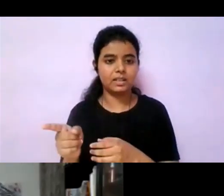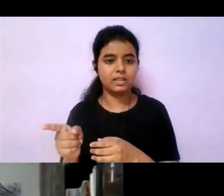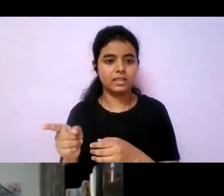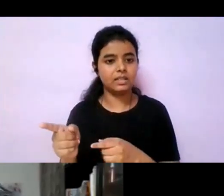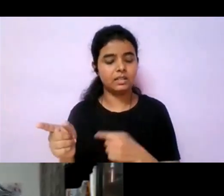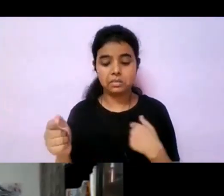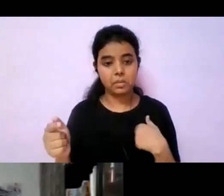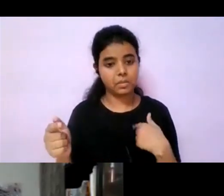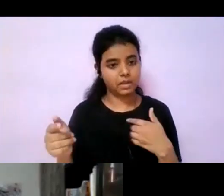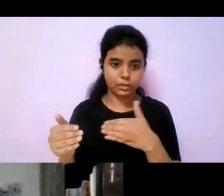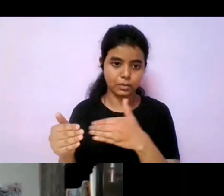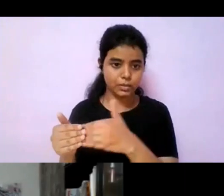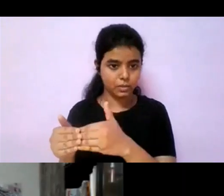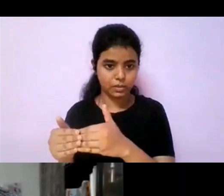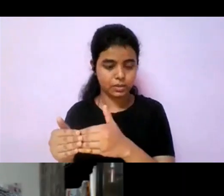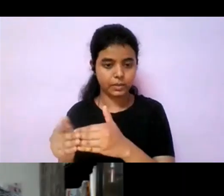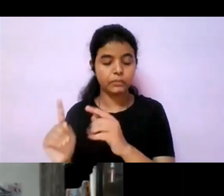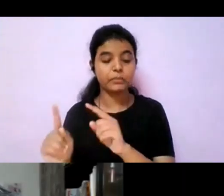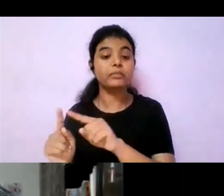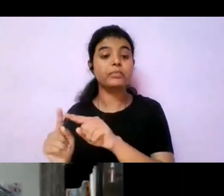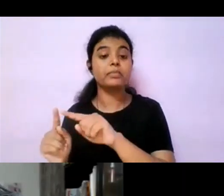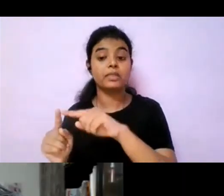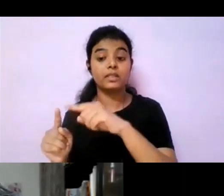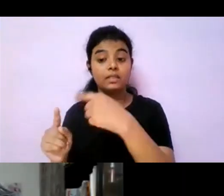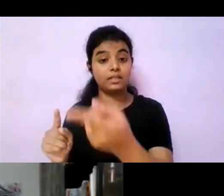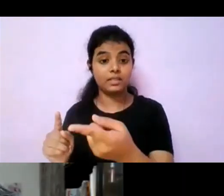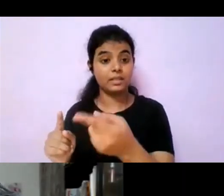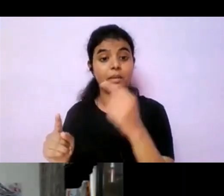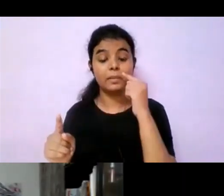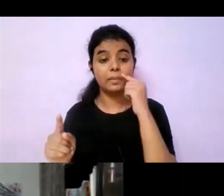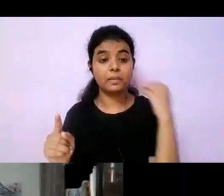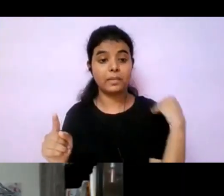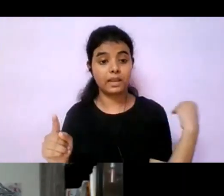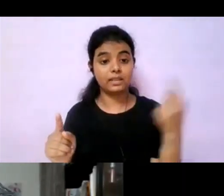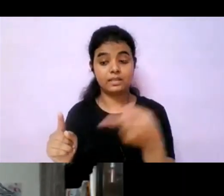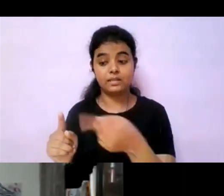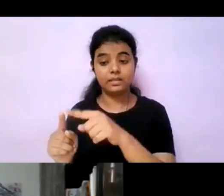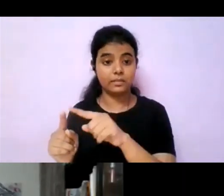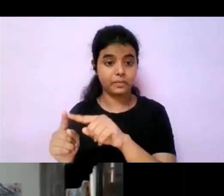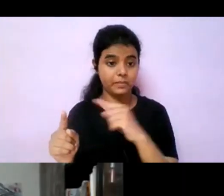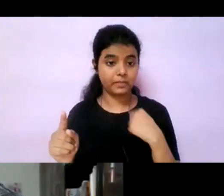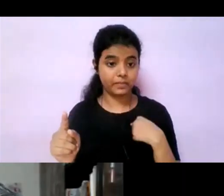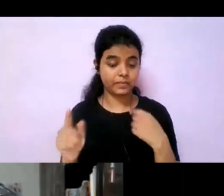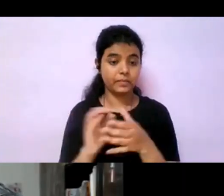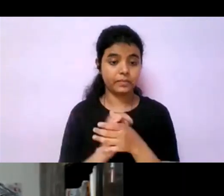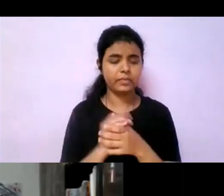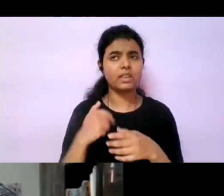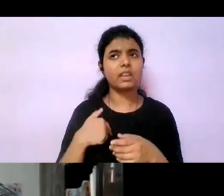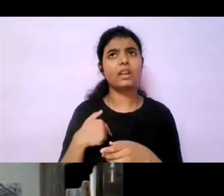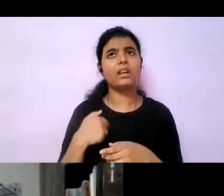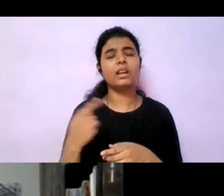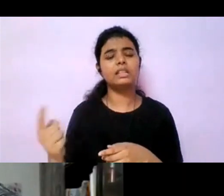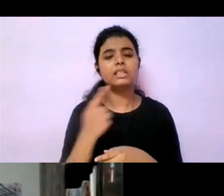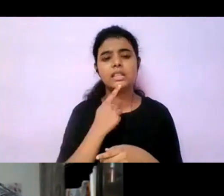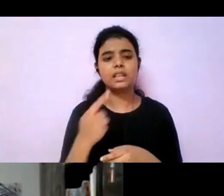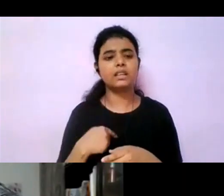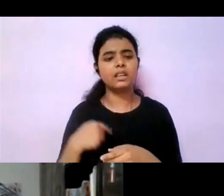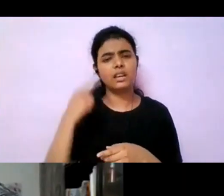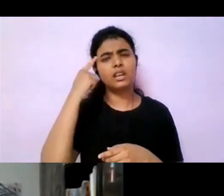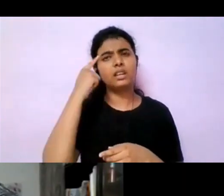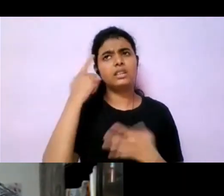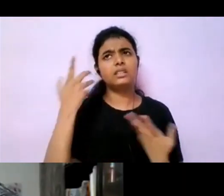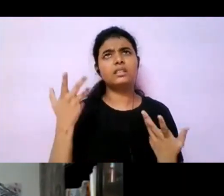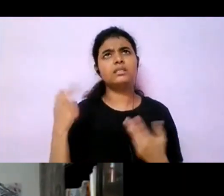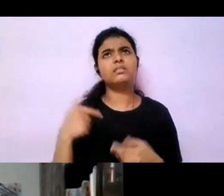me, and she says that, Samir, sometimes I feel that it is because my father